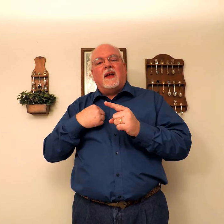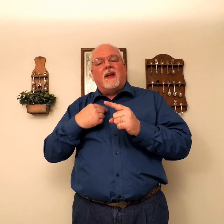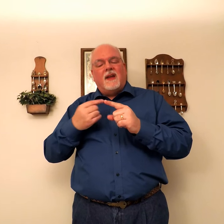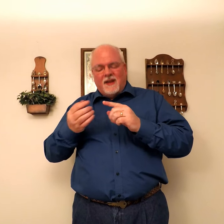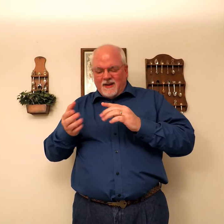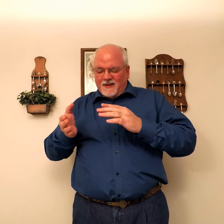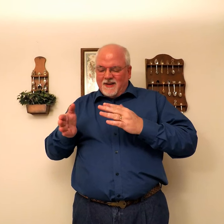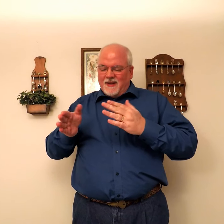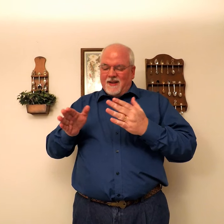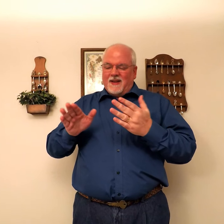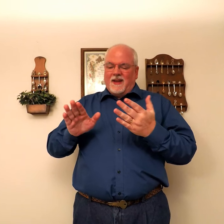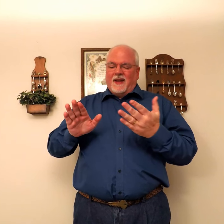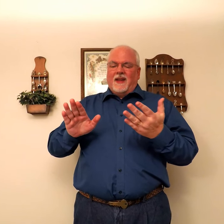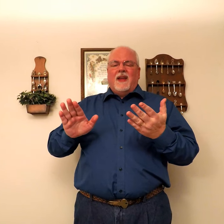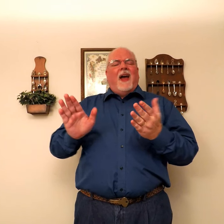I die,